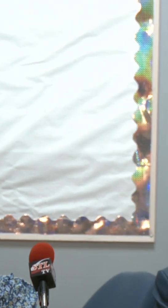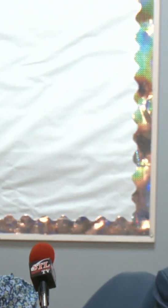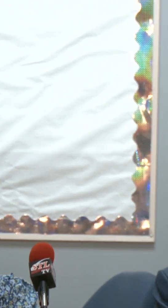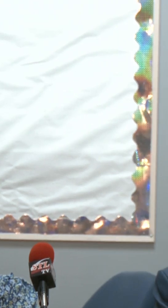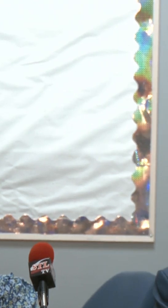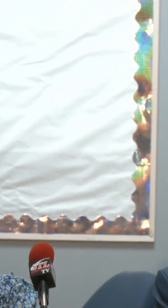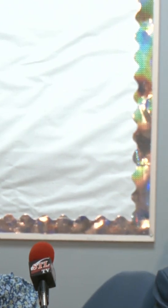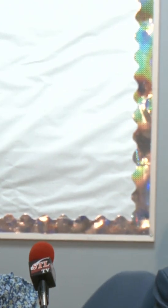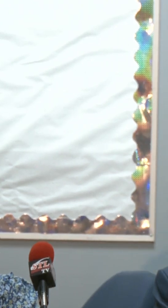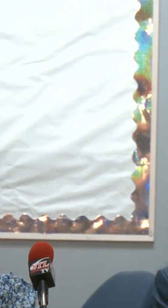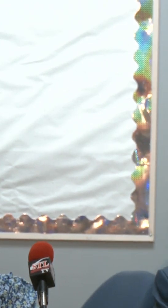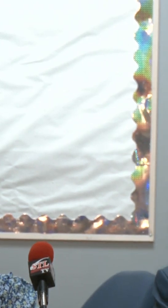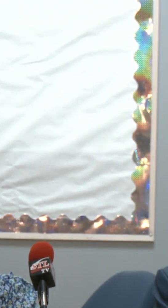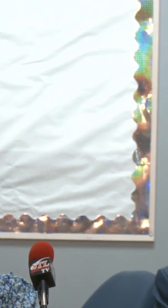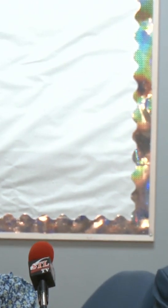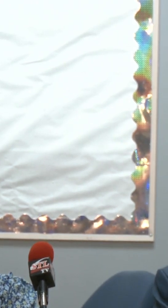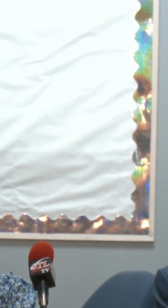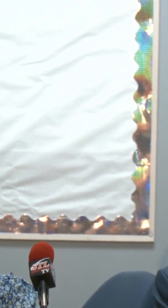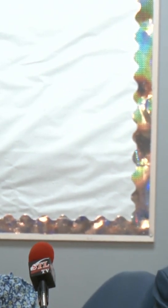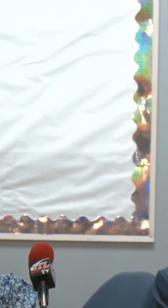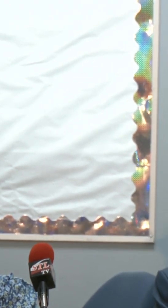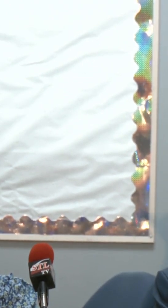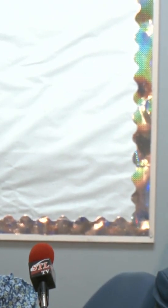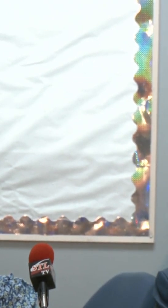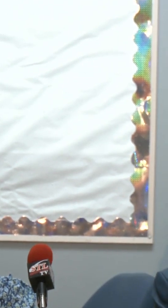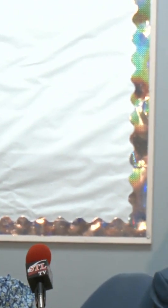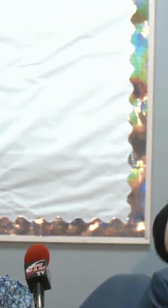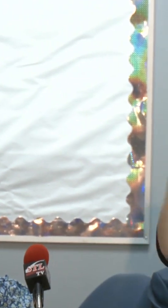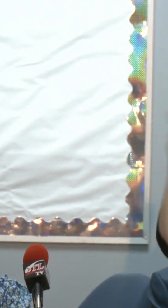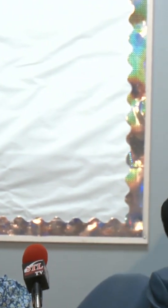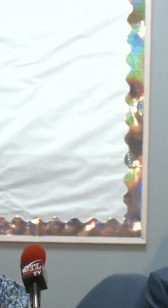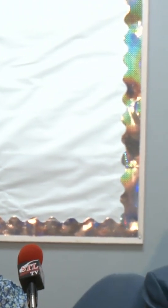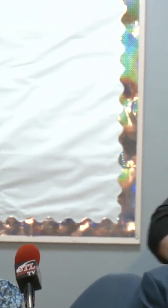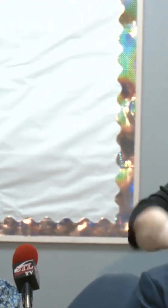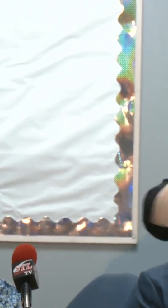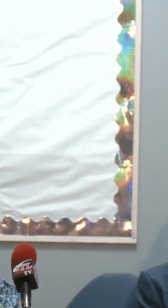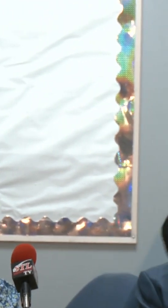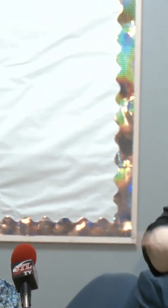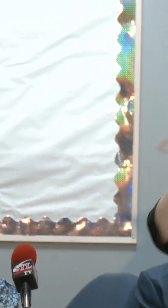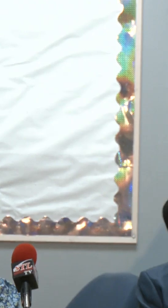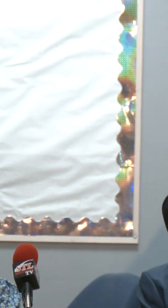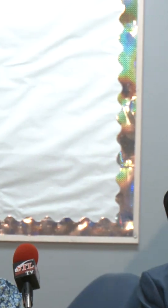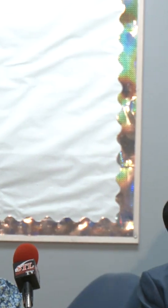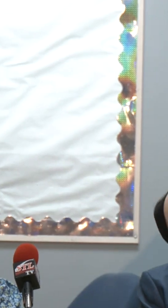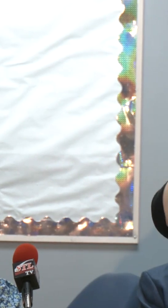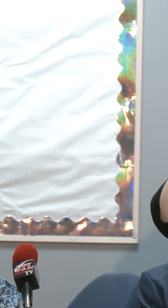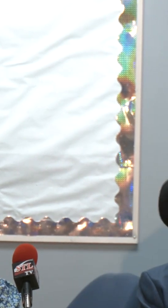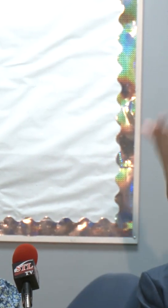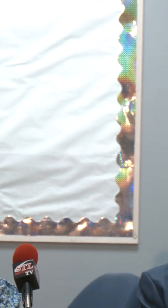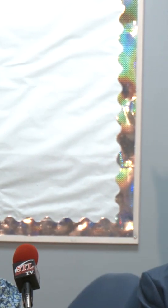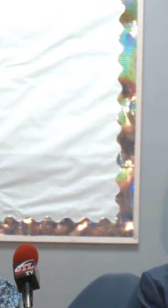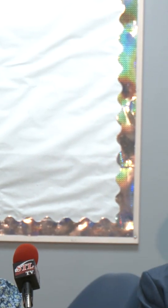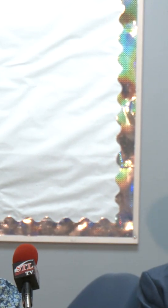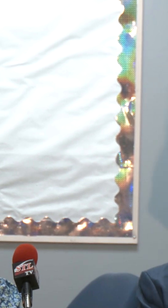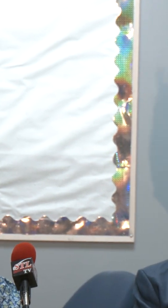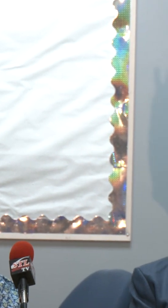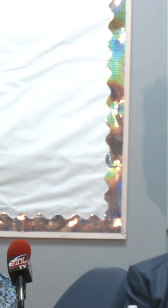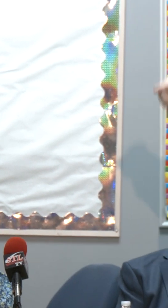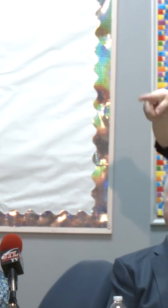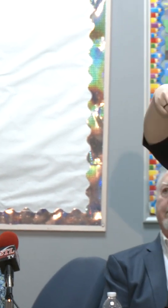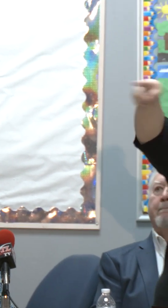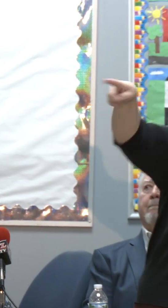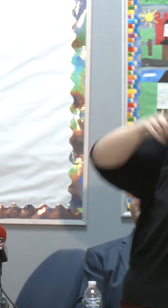through CSB. And we have some members of our neighborhood stabilization team here with us today. You want to raise your hand here